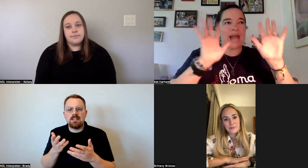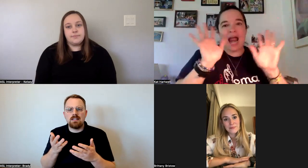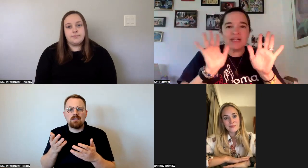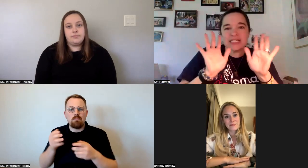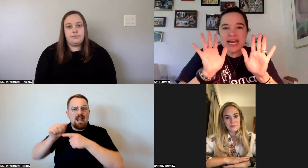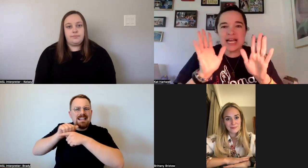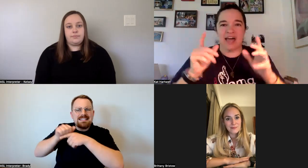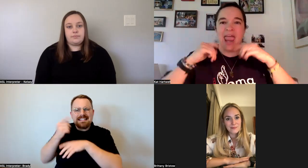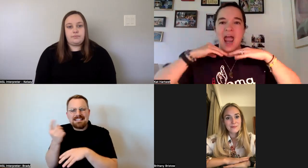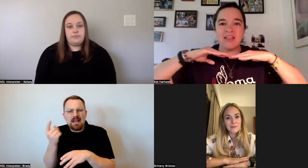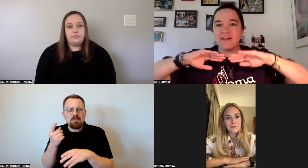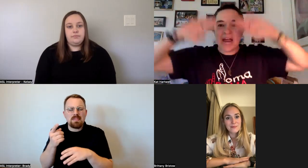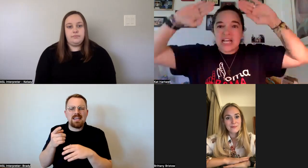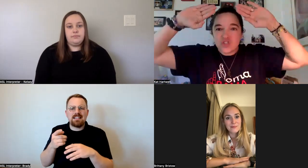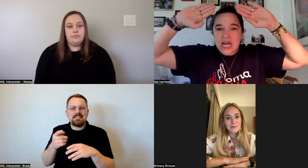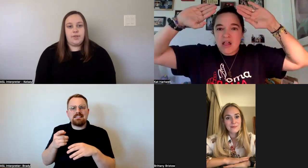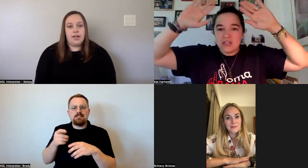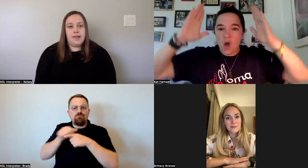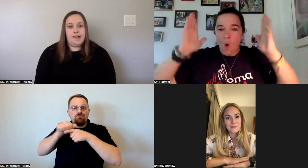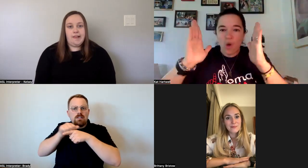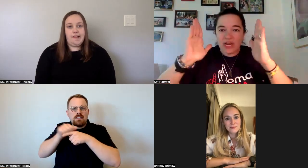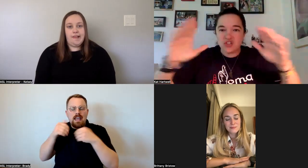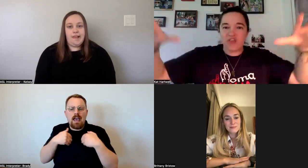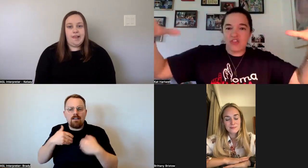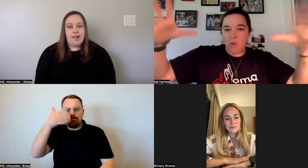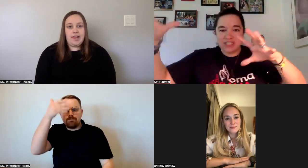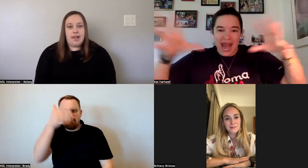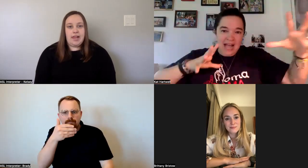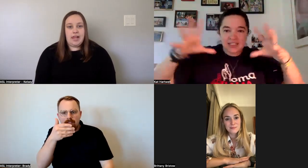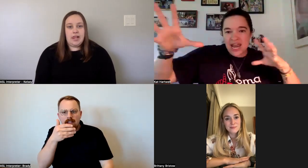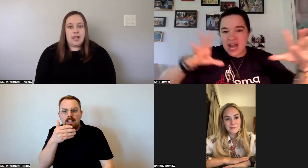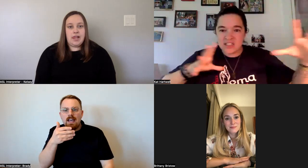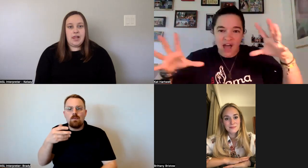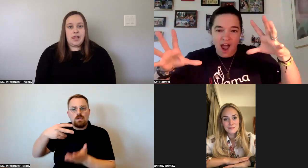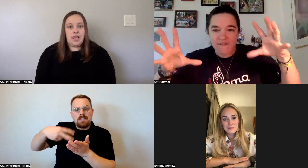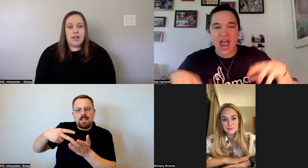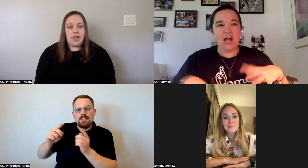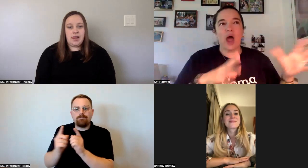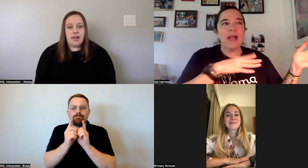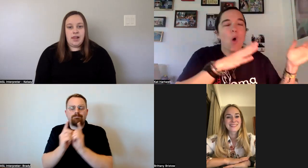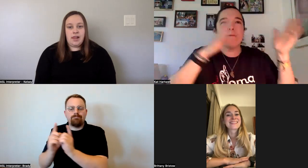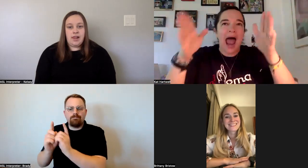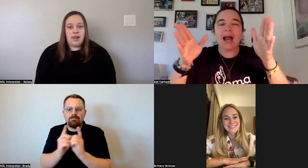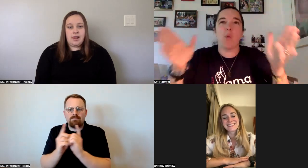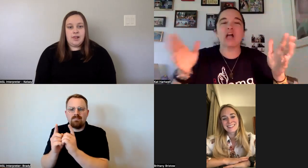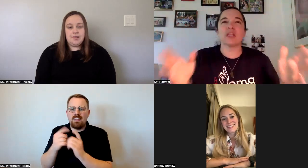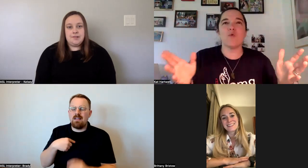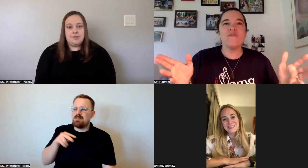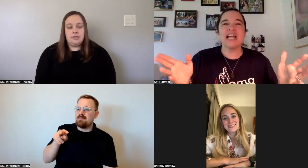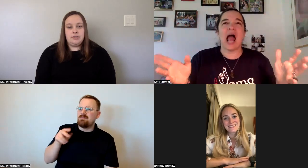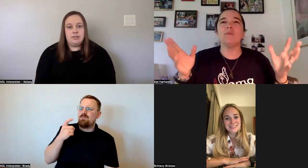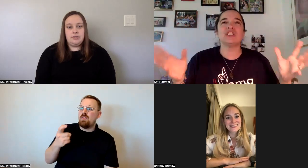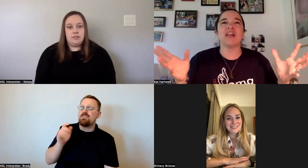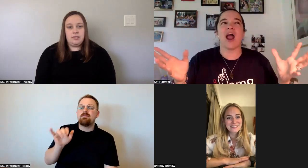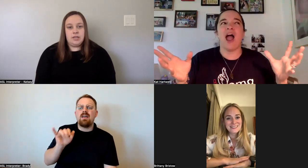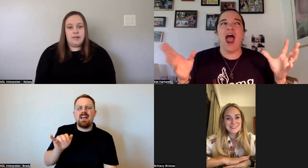practicing or behind the scenes, and they had like a big shield within each other, and they were dancing and stuff. So I'm like going back and watching the